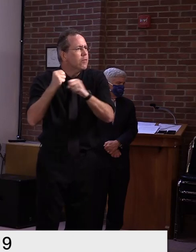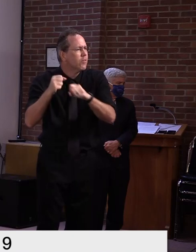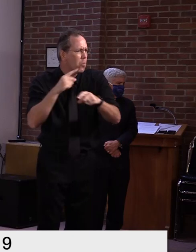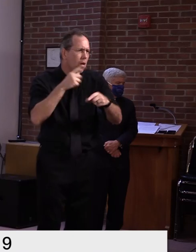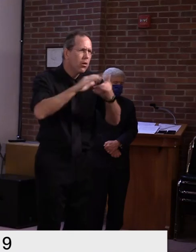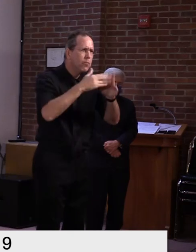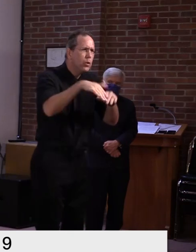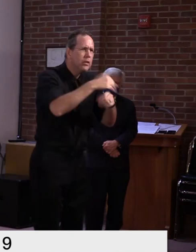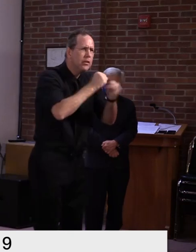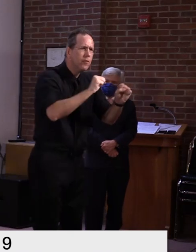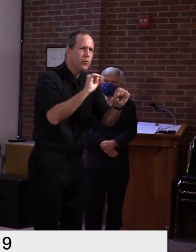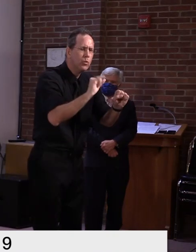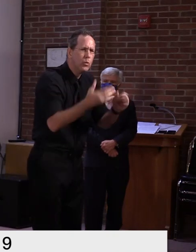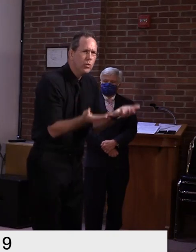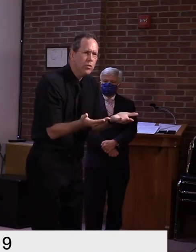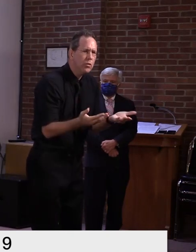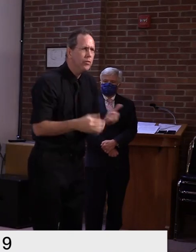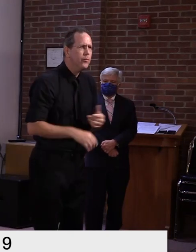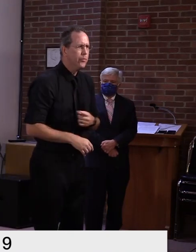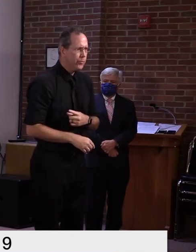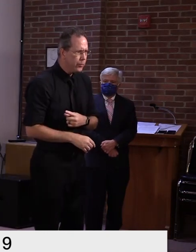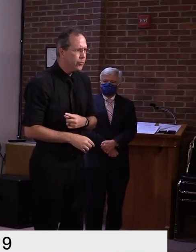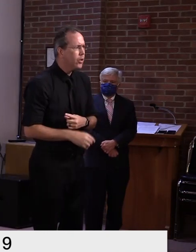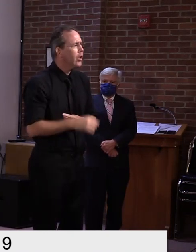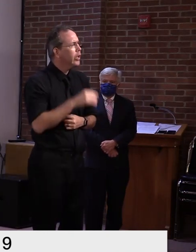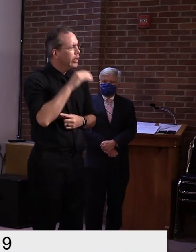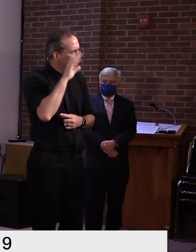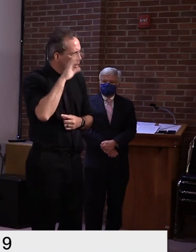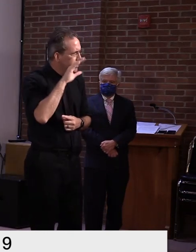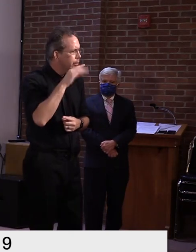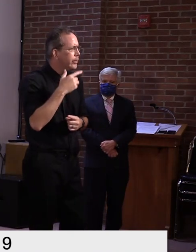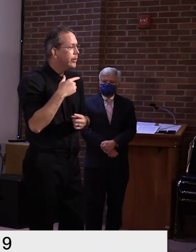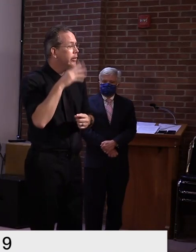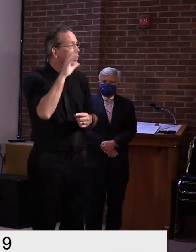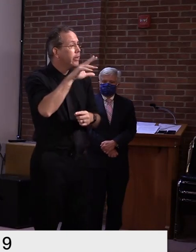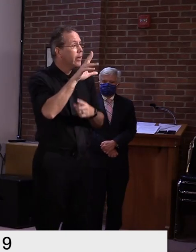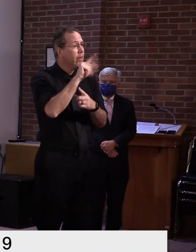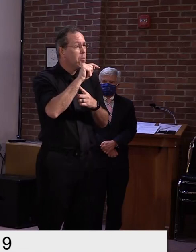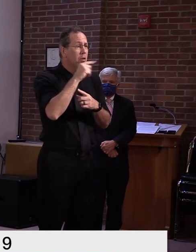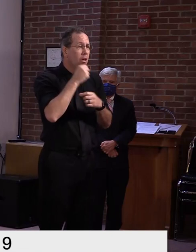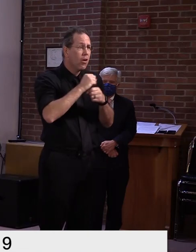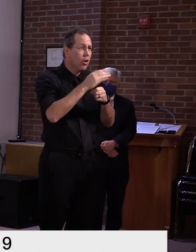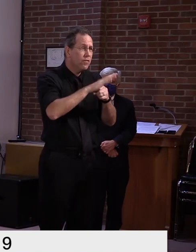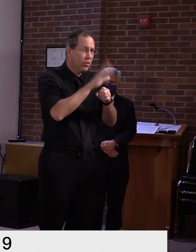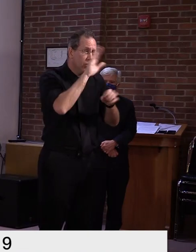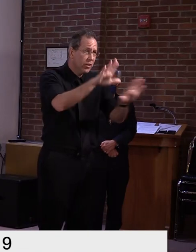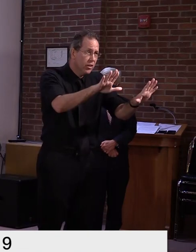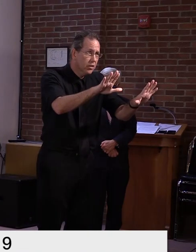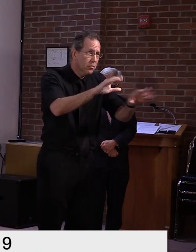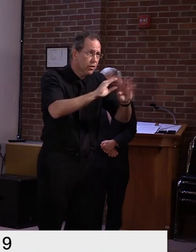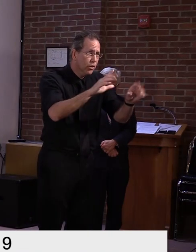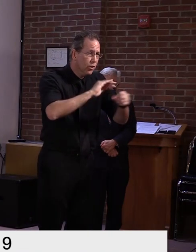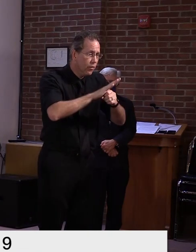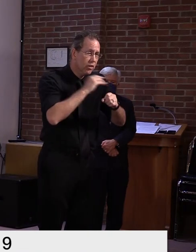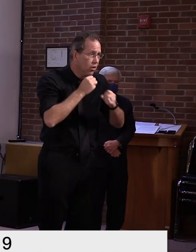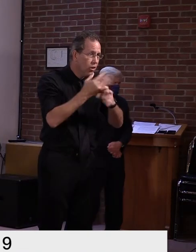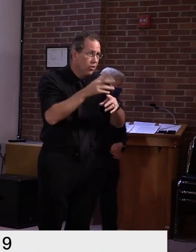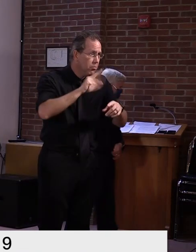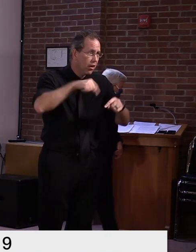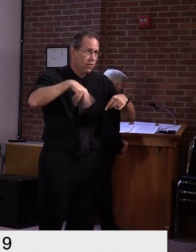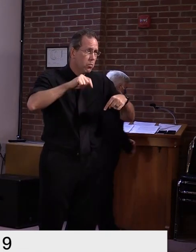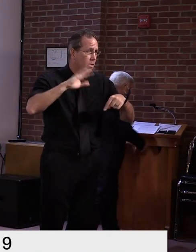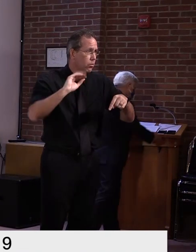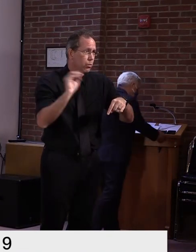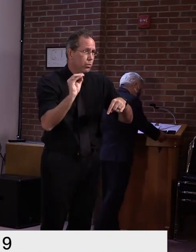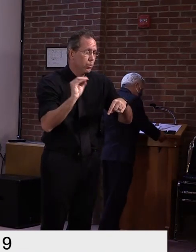number of people here, and we're not equipped with law enforcement for that influx of that type